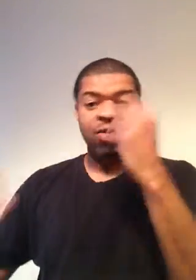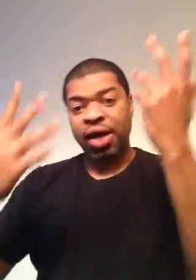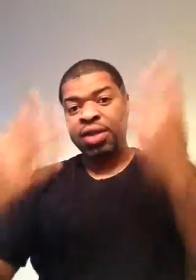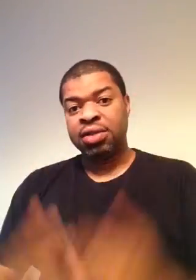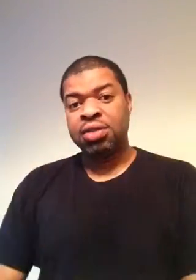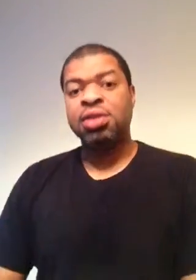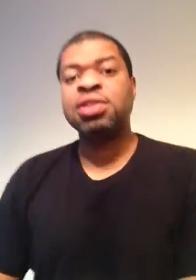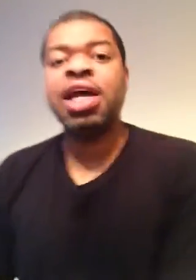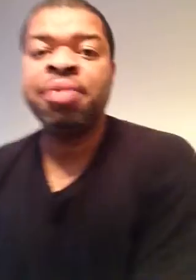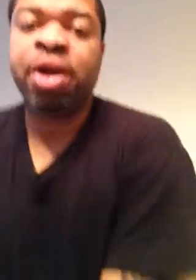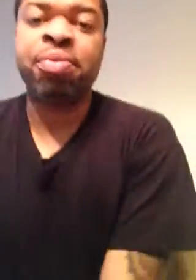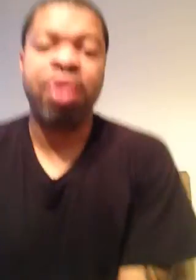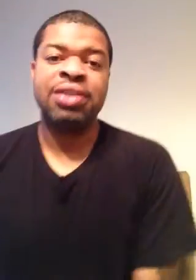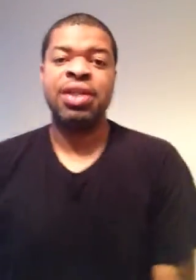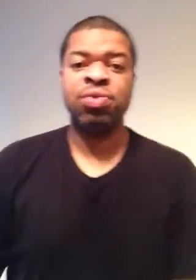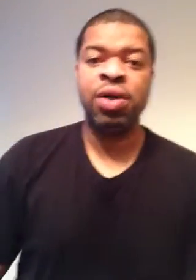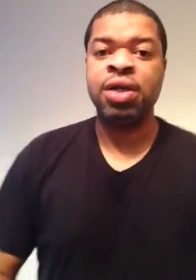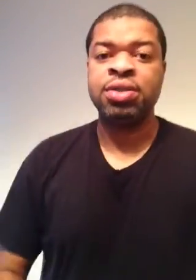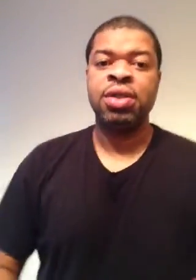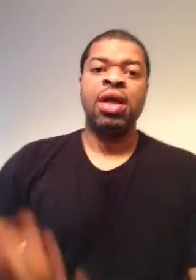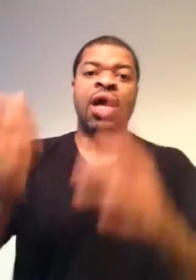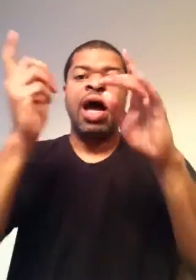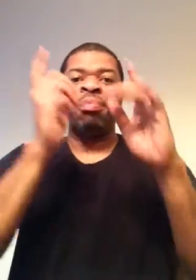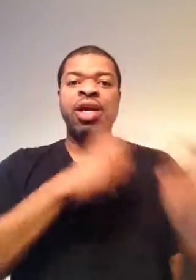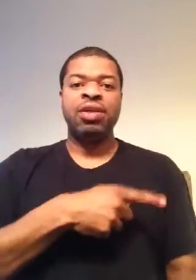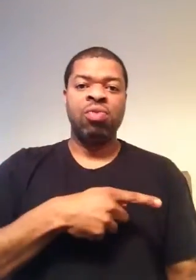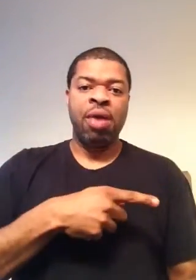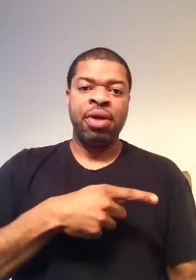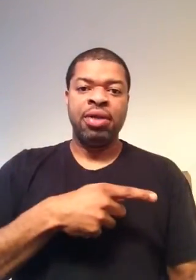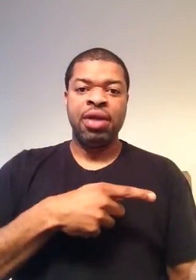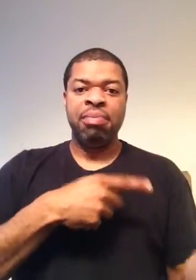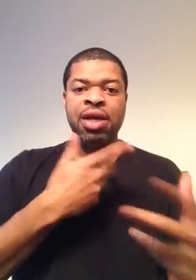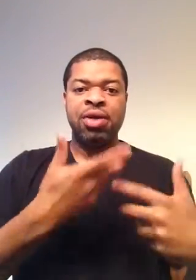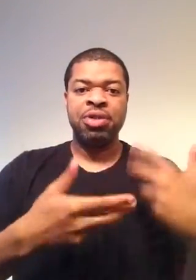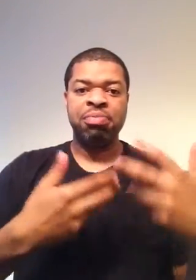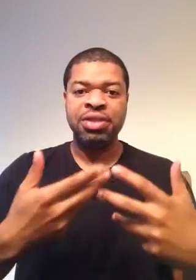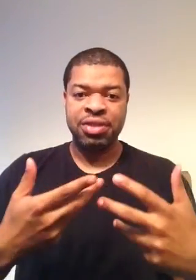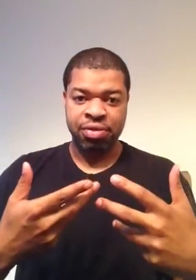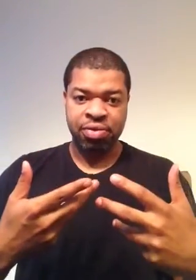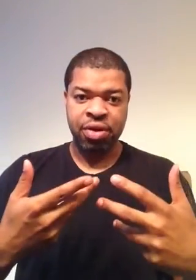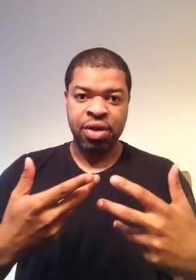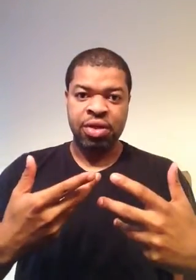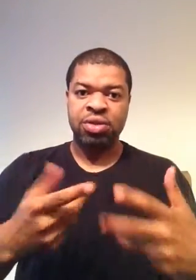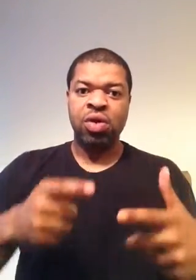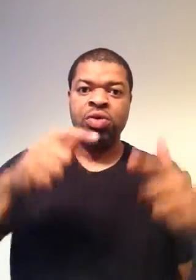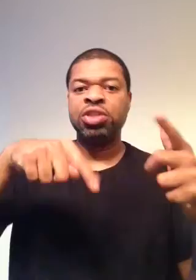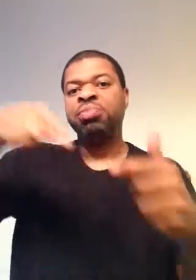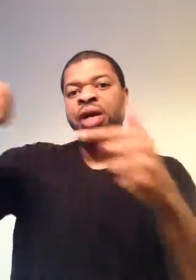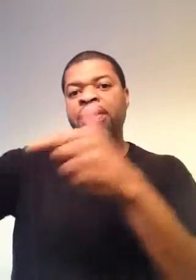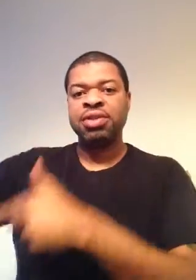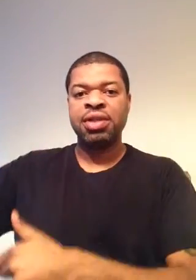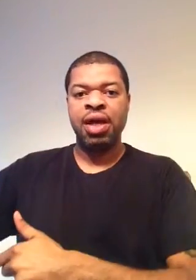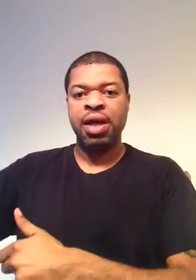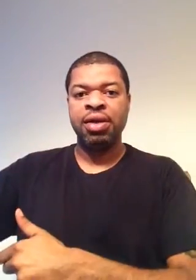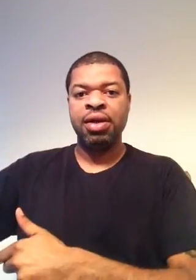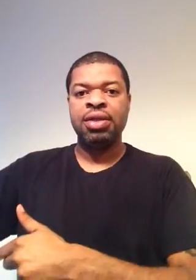anyway, the slave breaking process was, I break the woman and make her submissive, so she'll break her son to